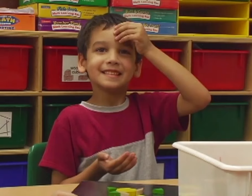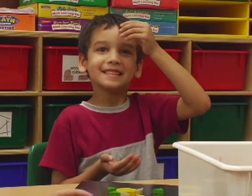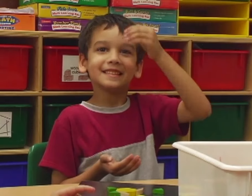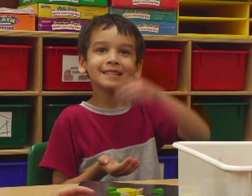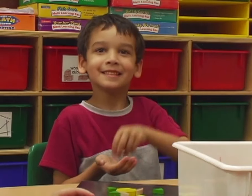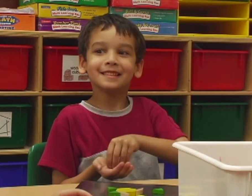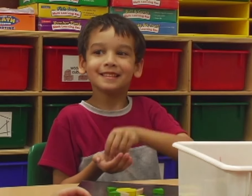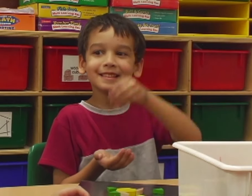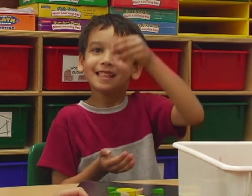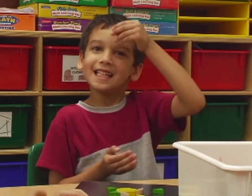Learn.